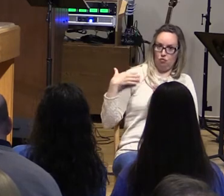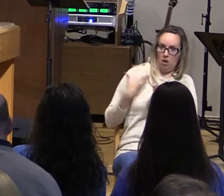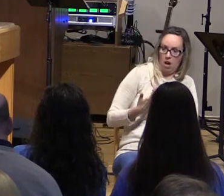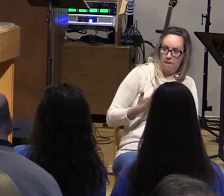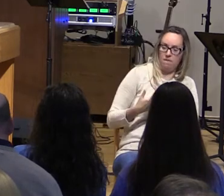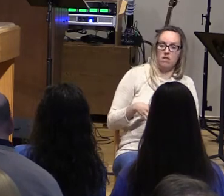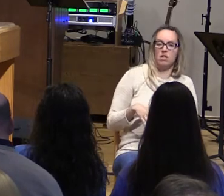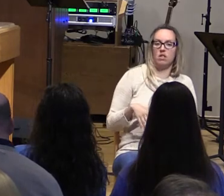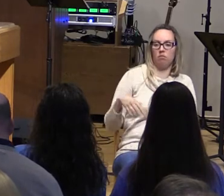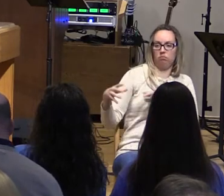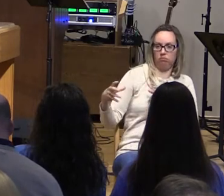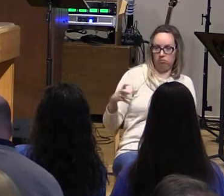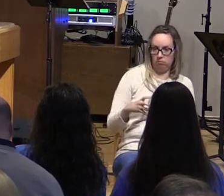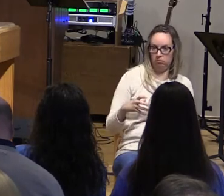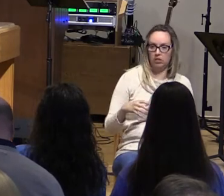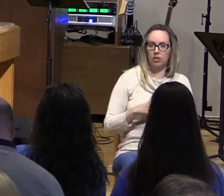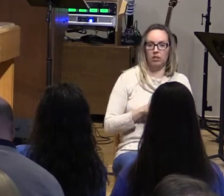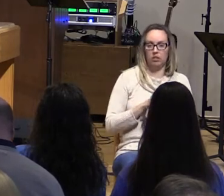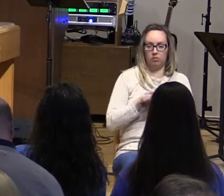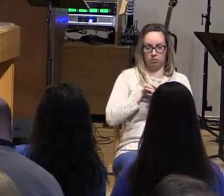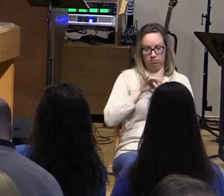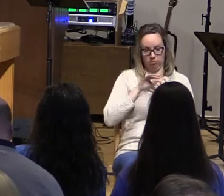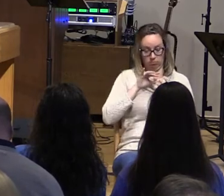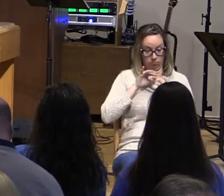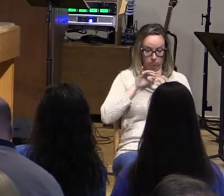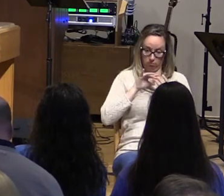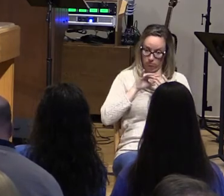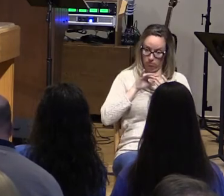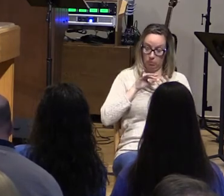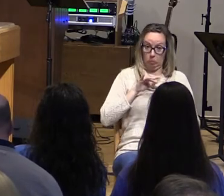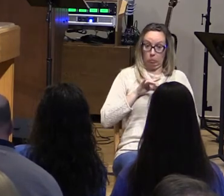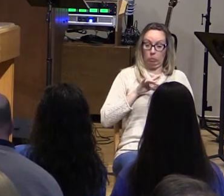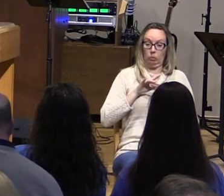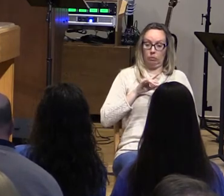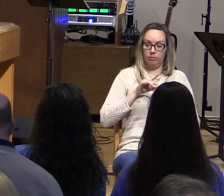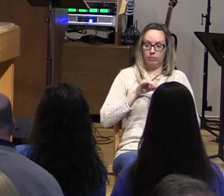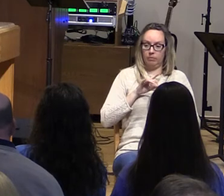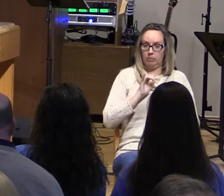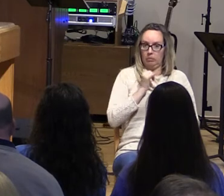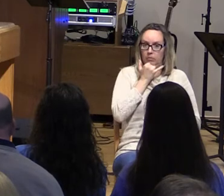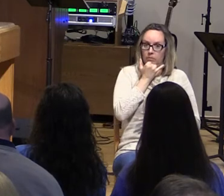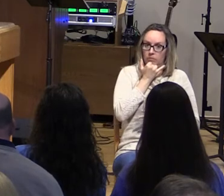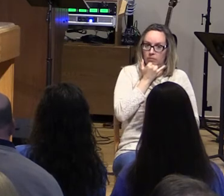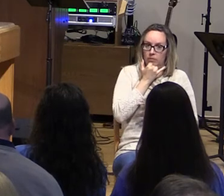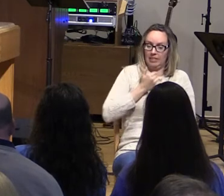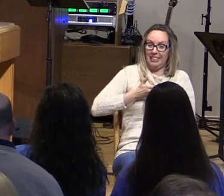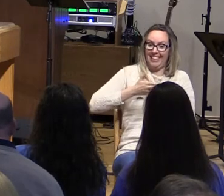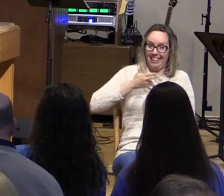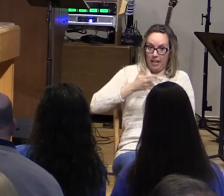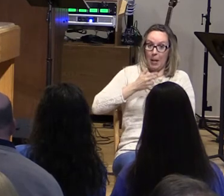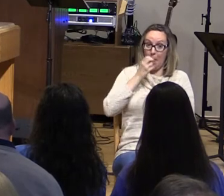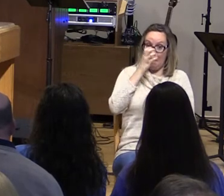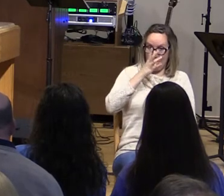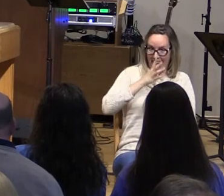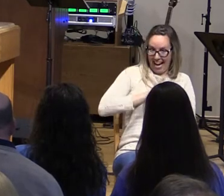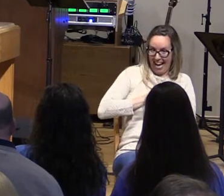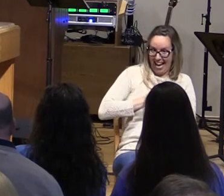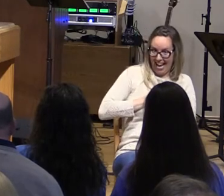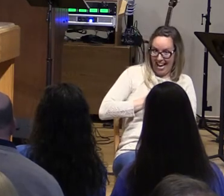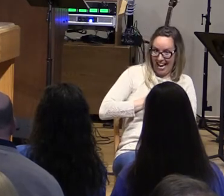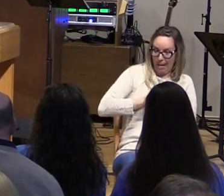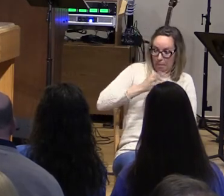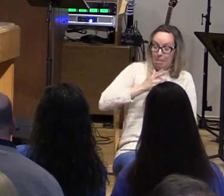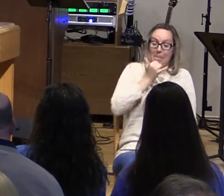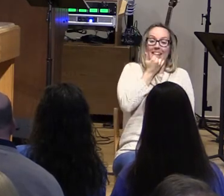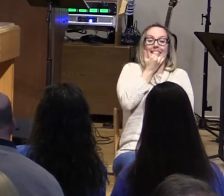were reacting to some contact and they had accidentally hit the sheep and his shepherd, or the shepherd and some